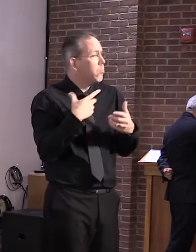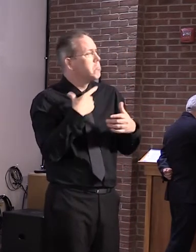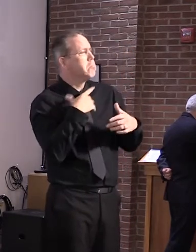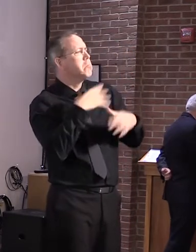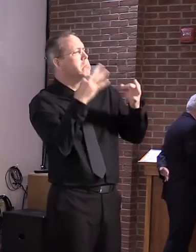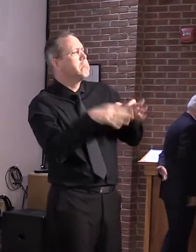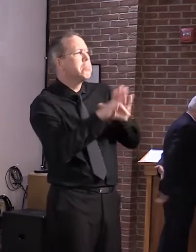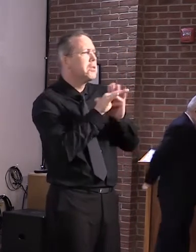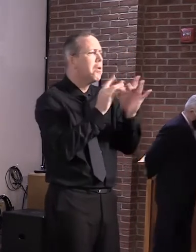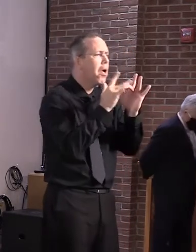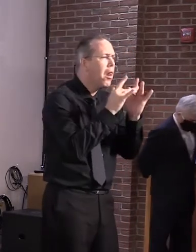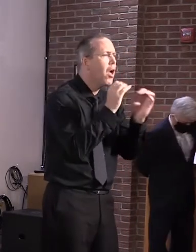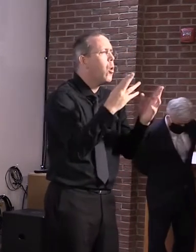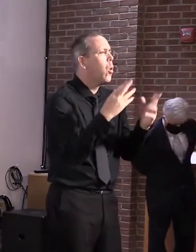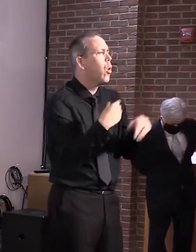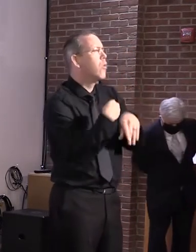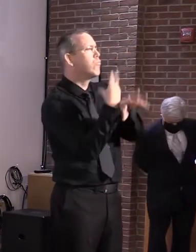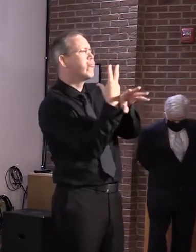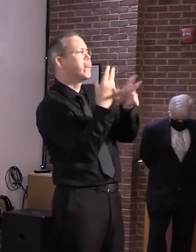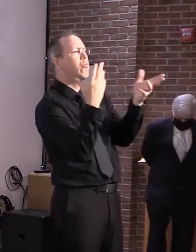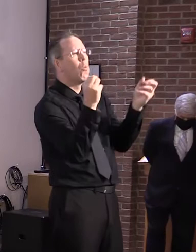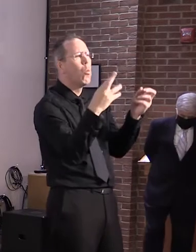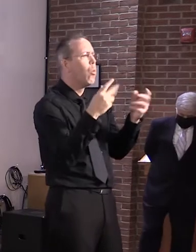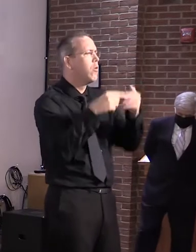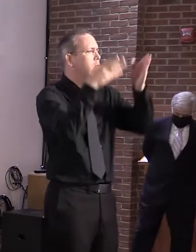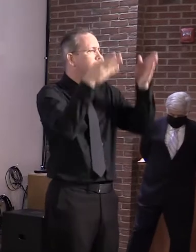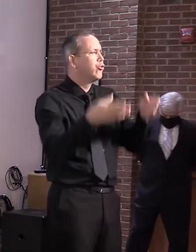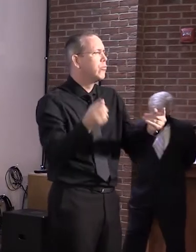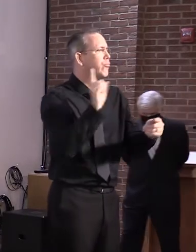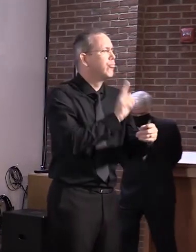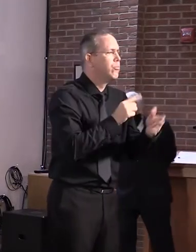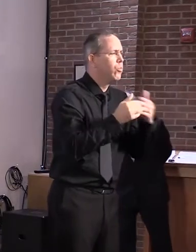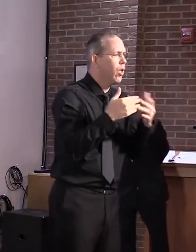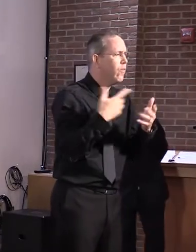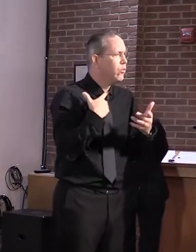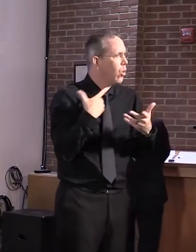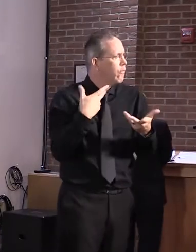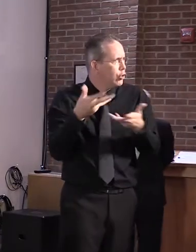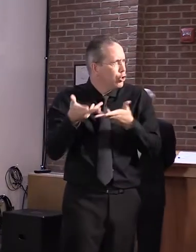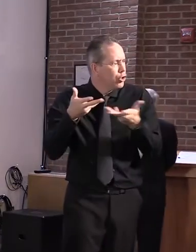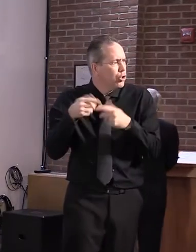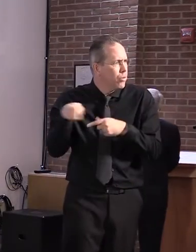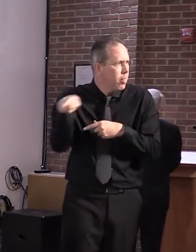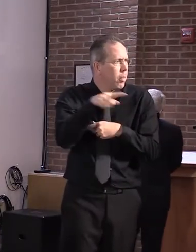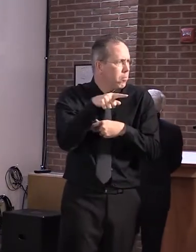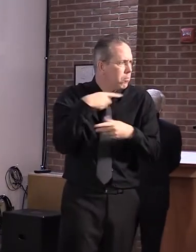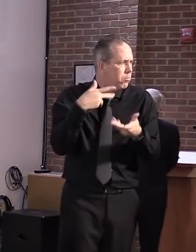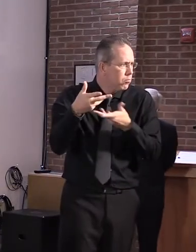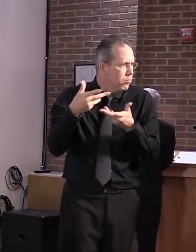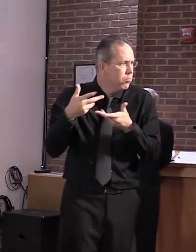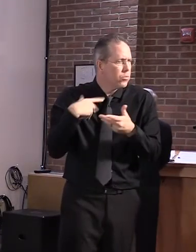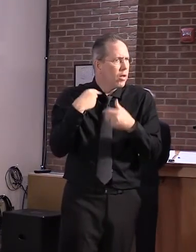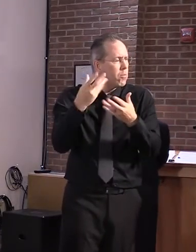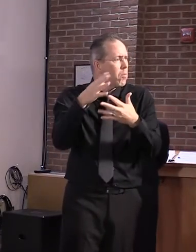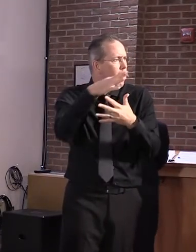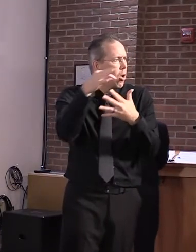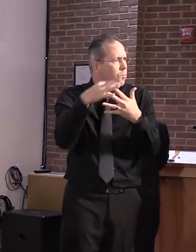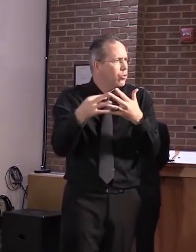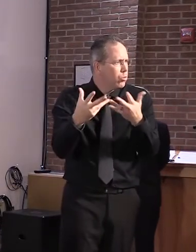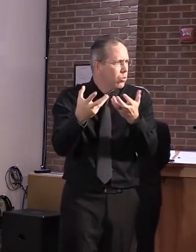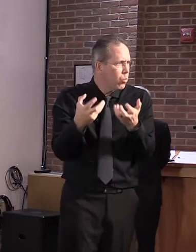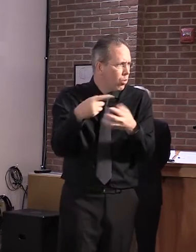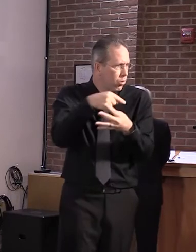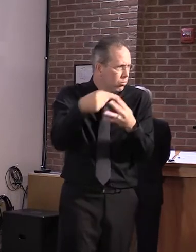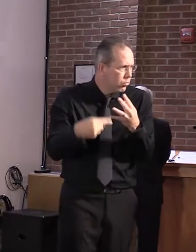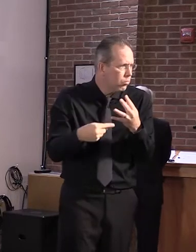and sort of completely in person. So we are, we've also just announced last